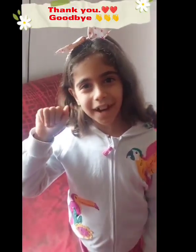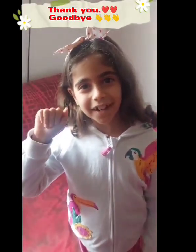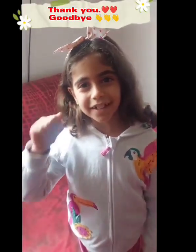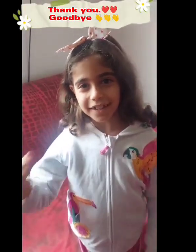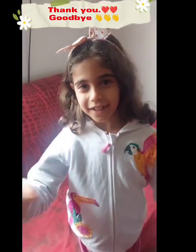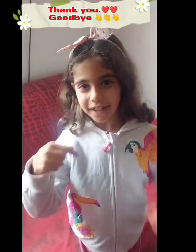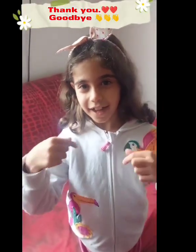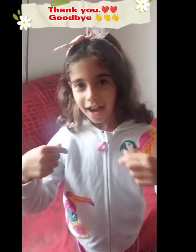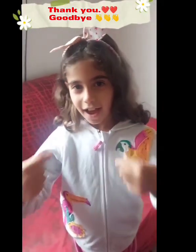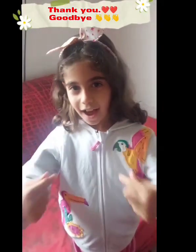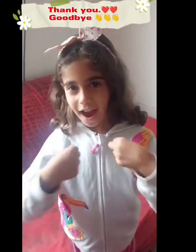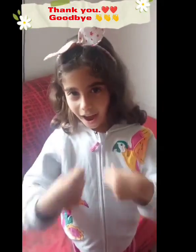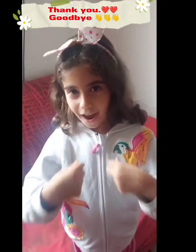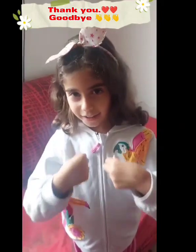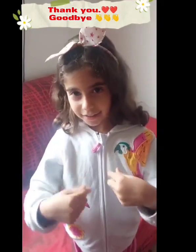Goodbye.